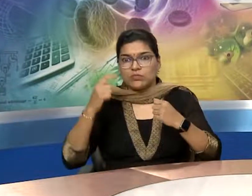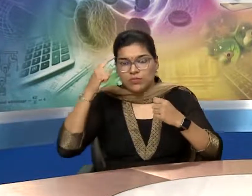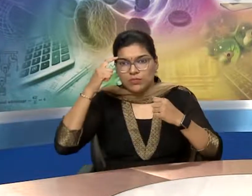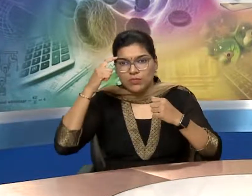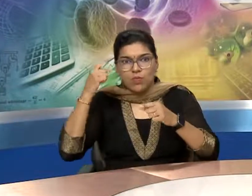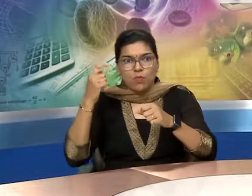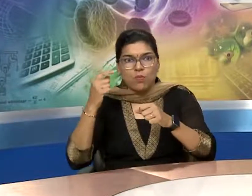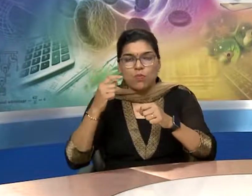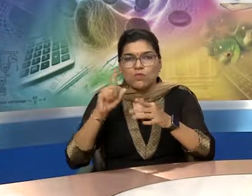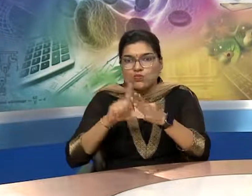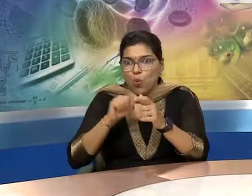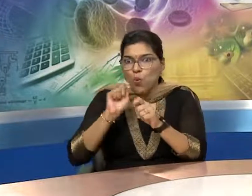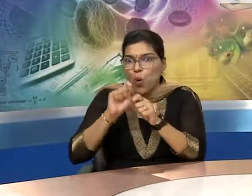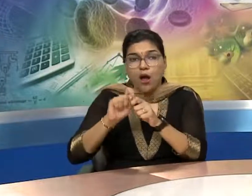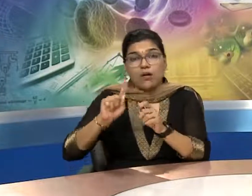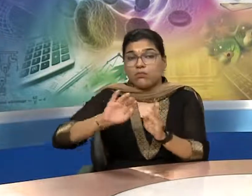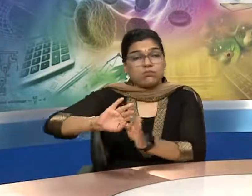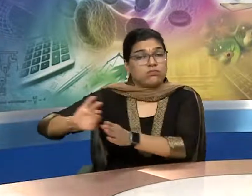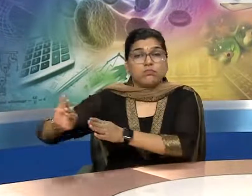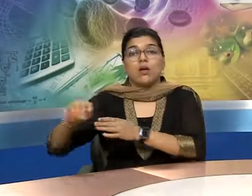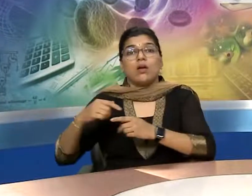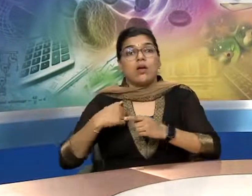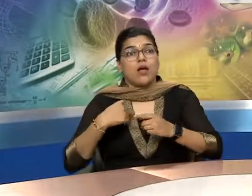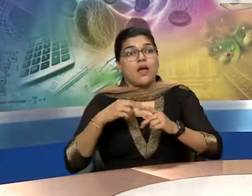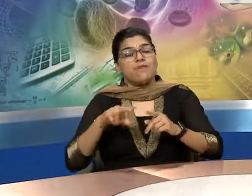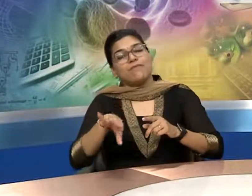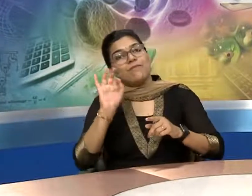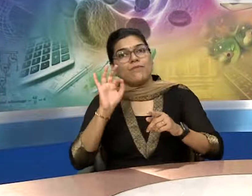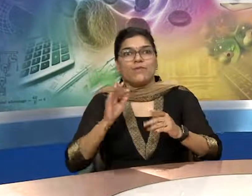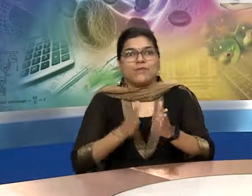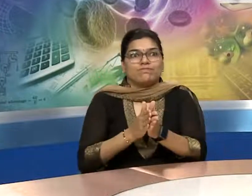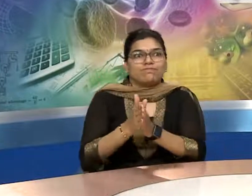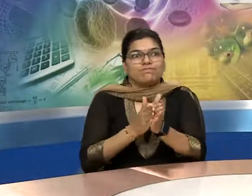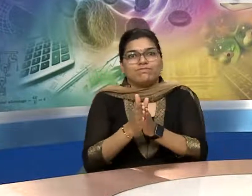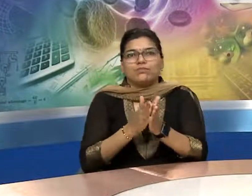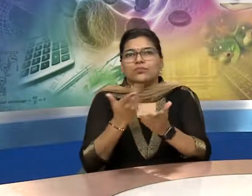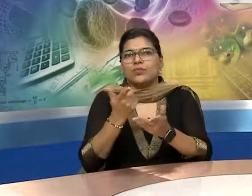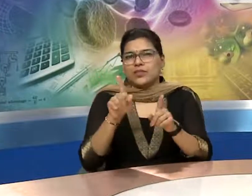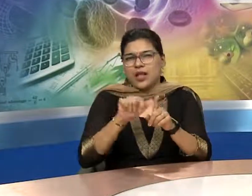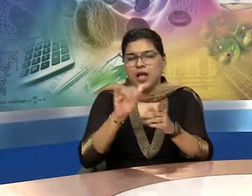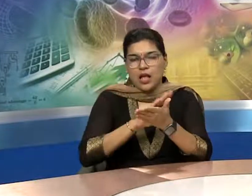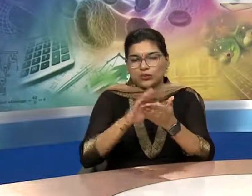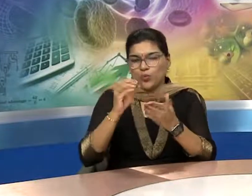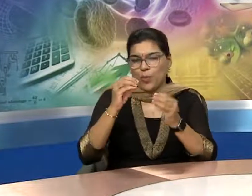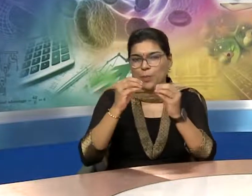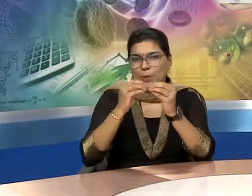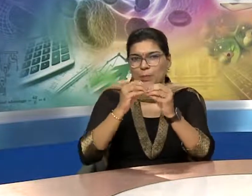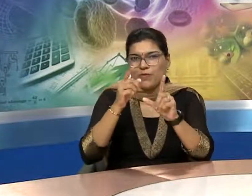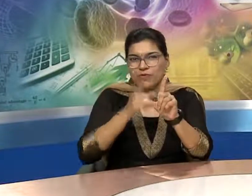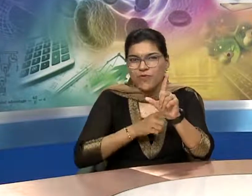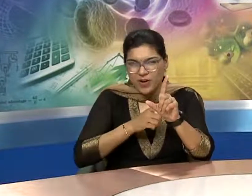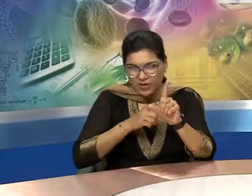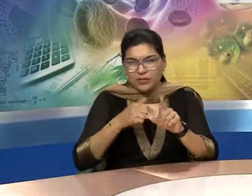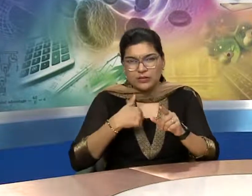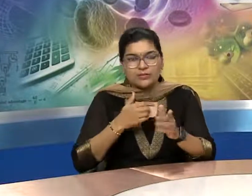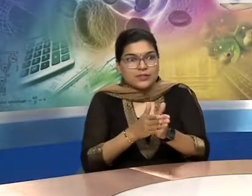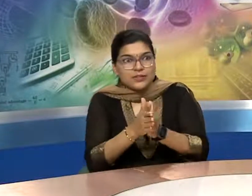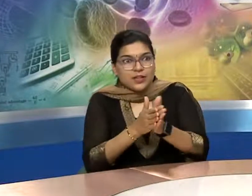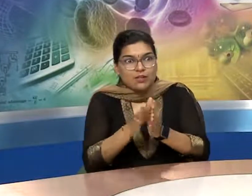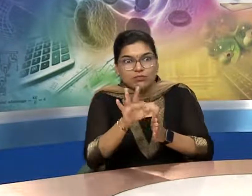The time we use for our own relaxation and for our own entertainment, just to keep